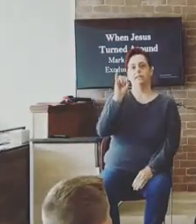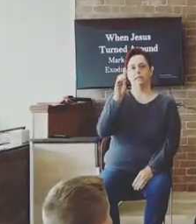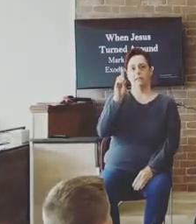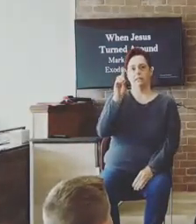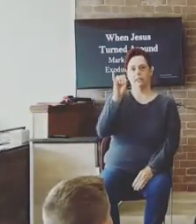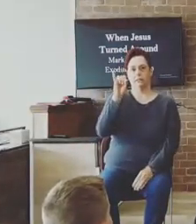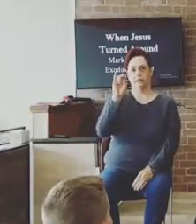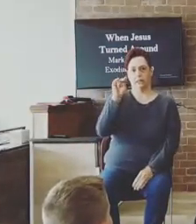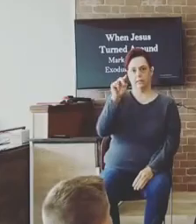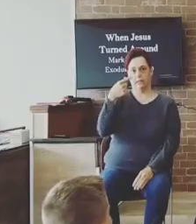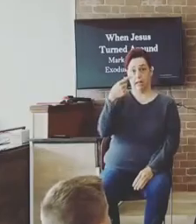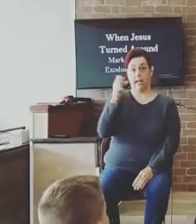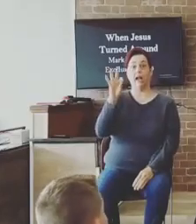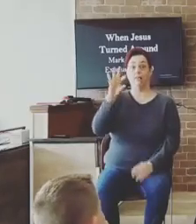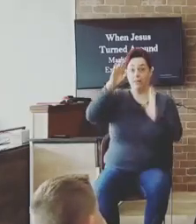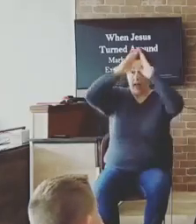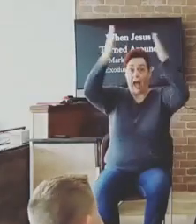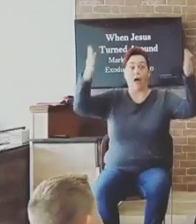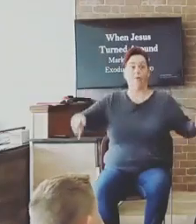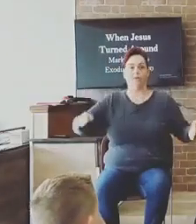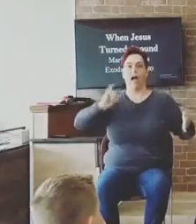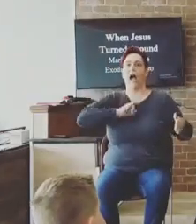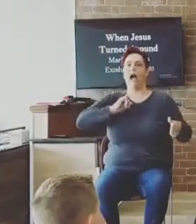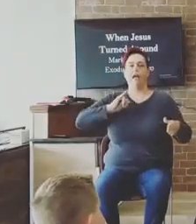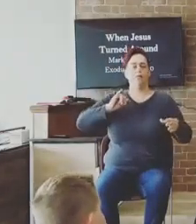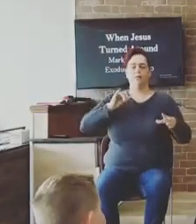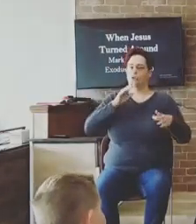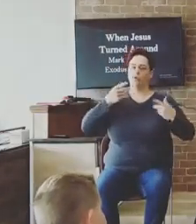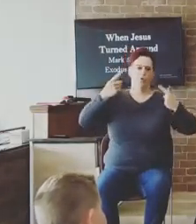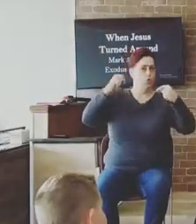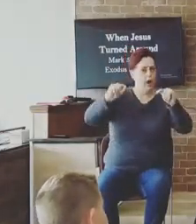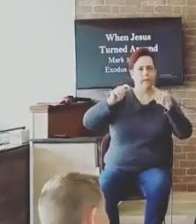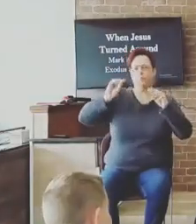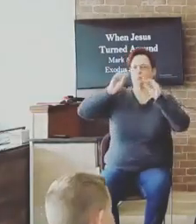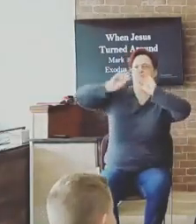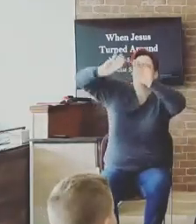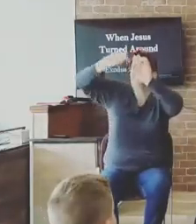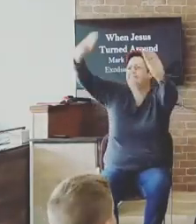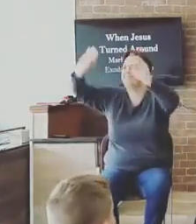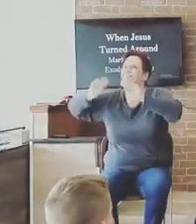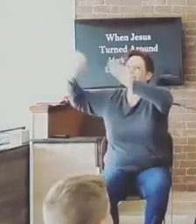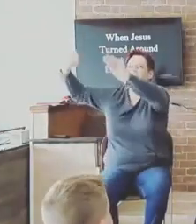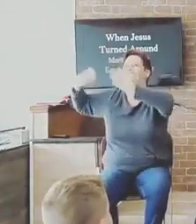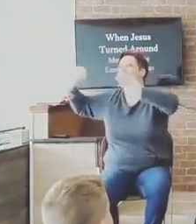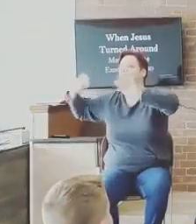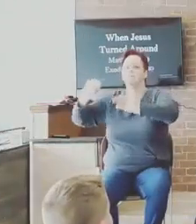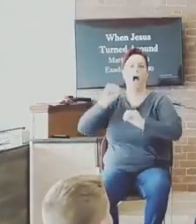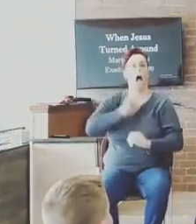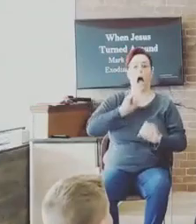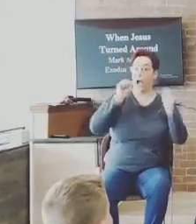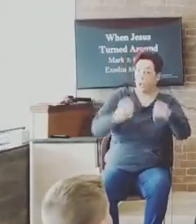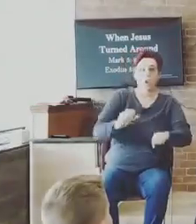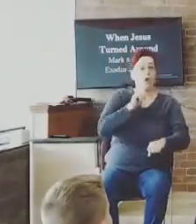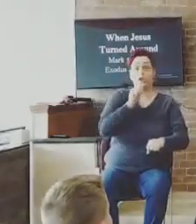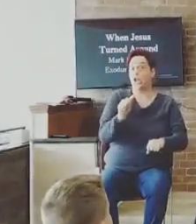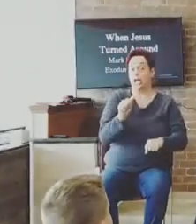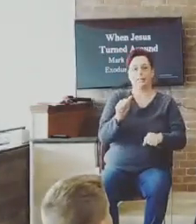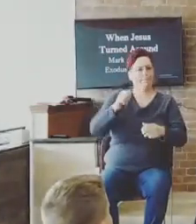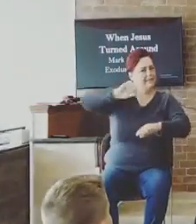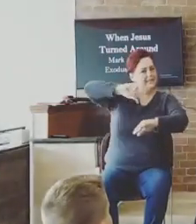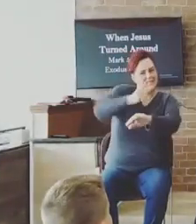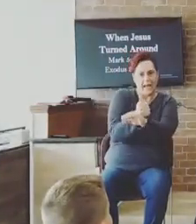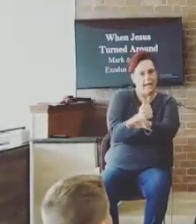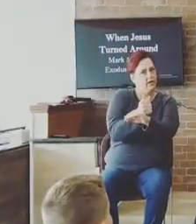And I remember I was working on this piece of siding, and I could not do this thing to stay up on the house. I was doing everything. was trying to pull the siding out, trying to get it lashed underneath.